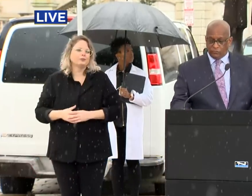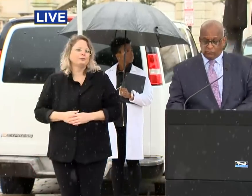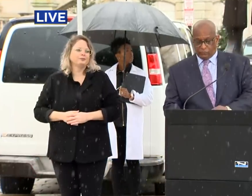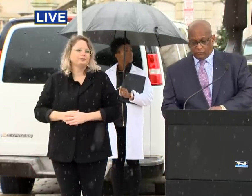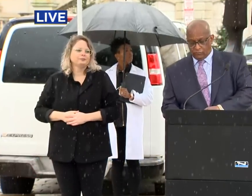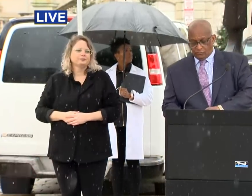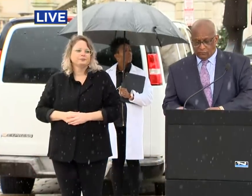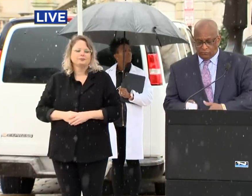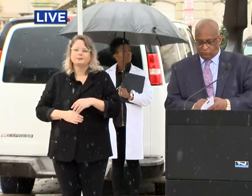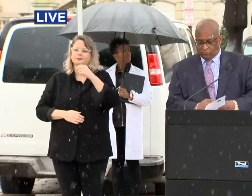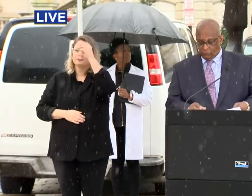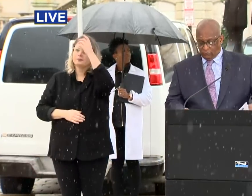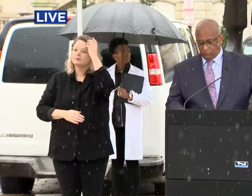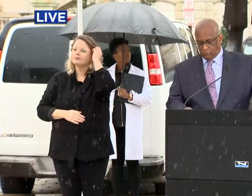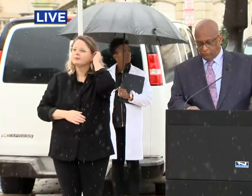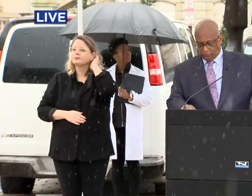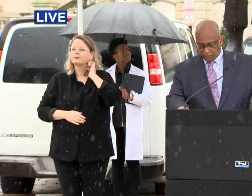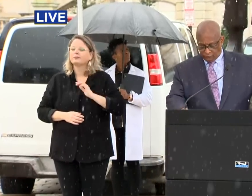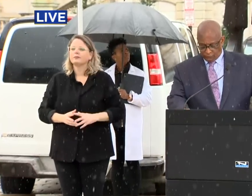what...